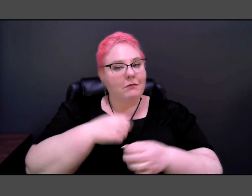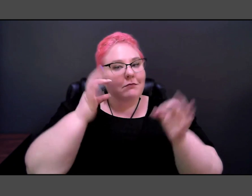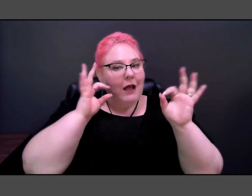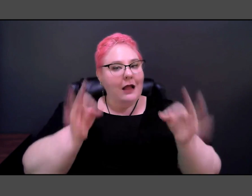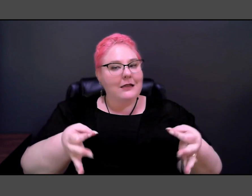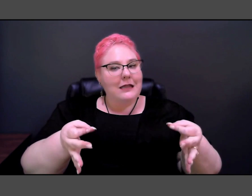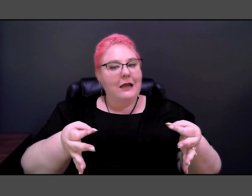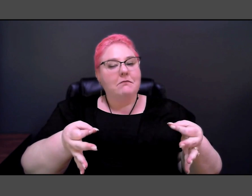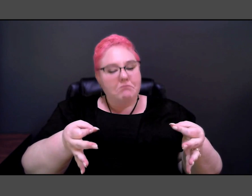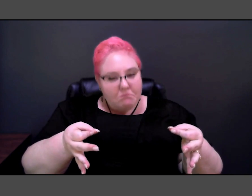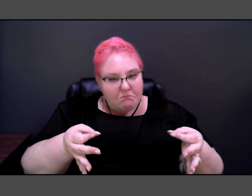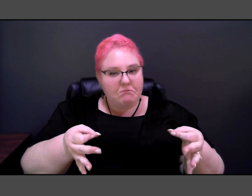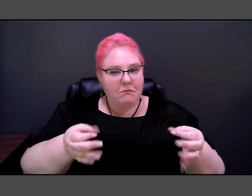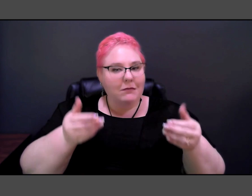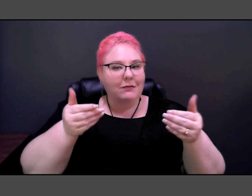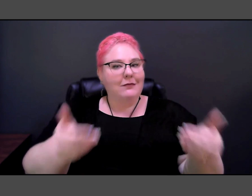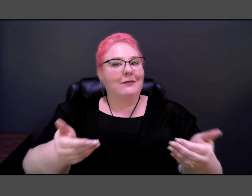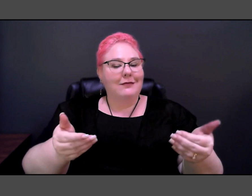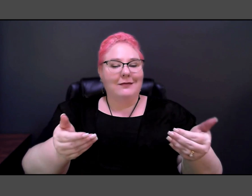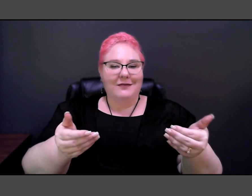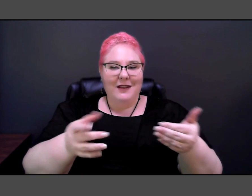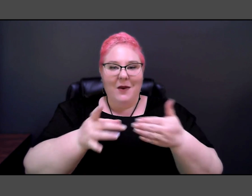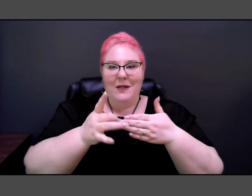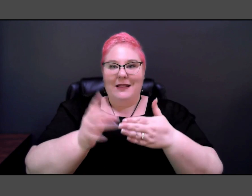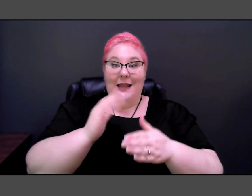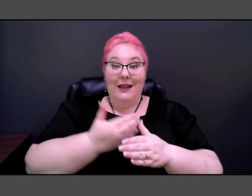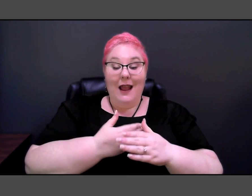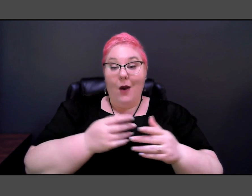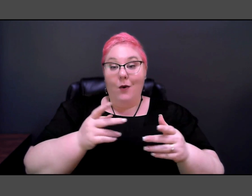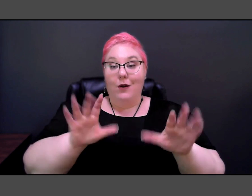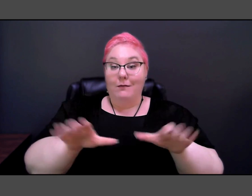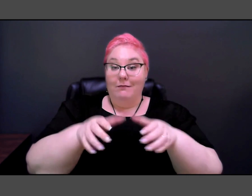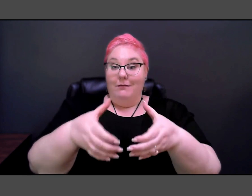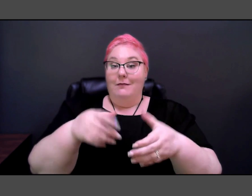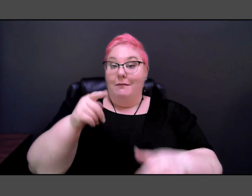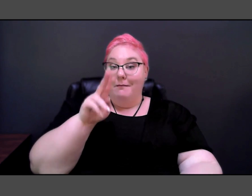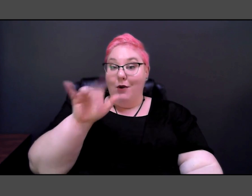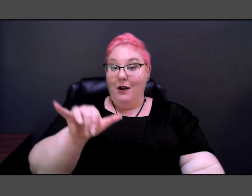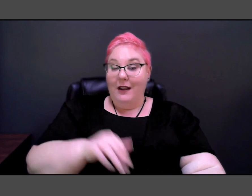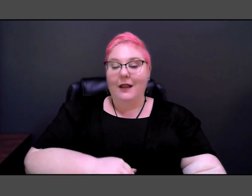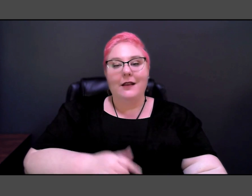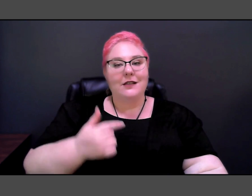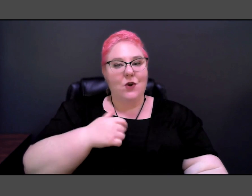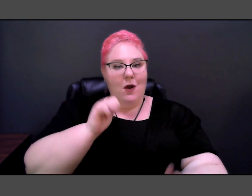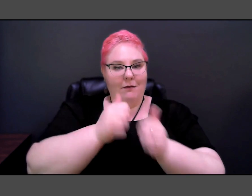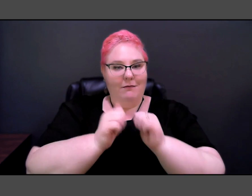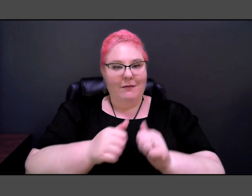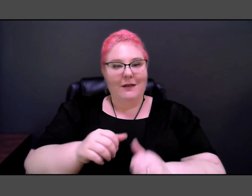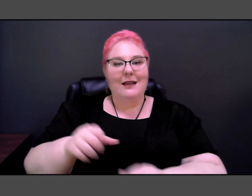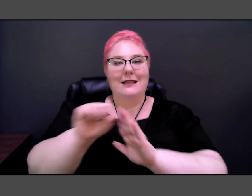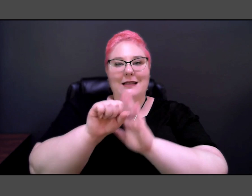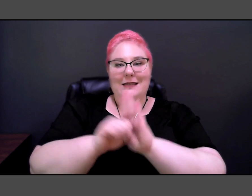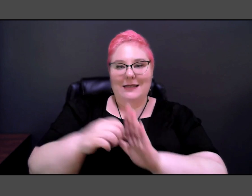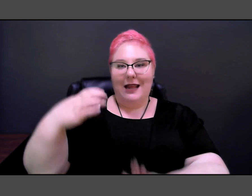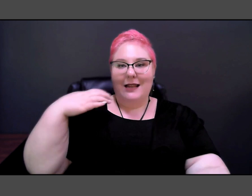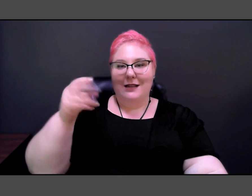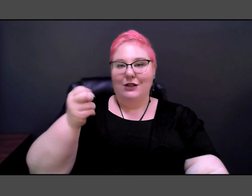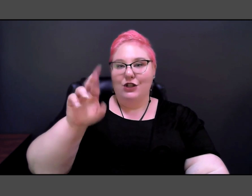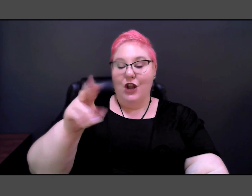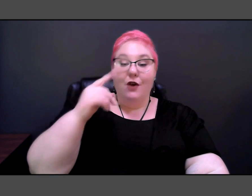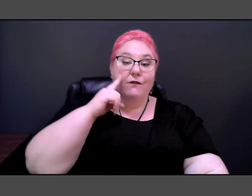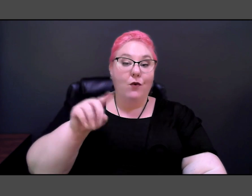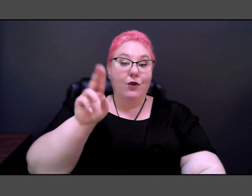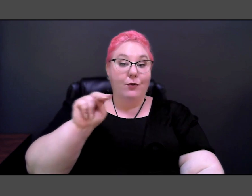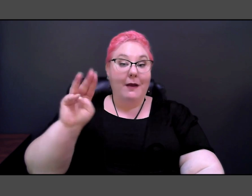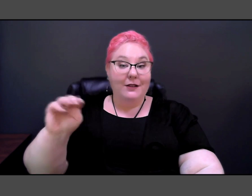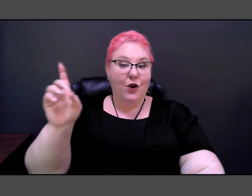our party. And so I ran for the state chair of the New Mexico Democratic Party.